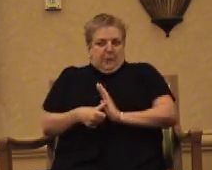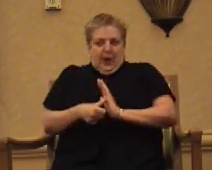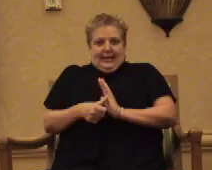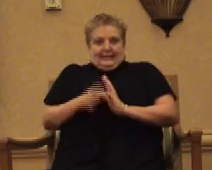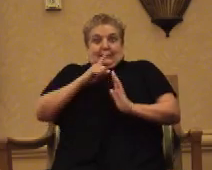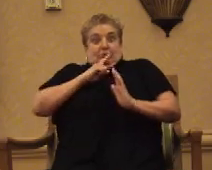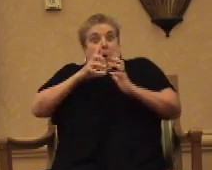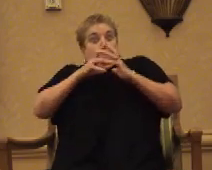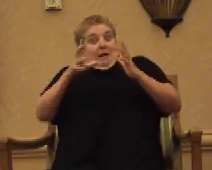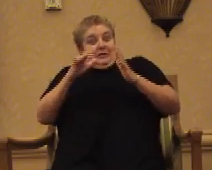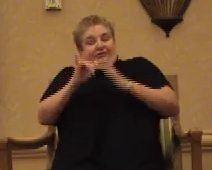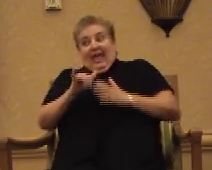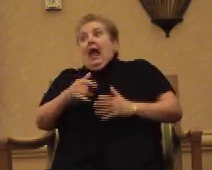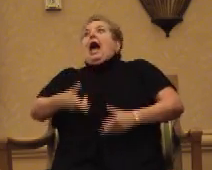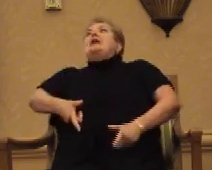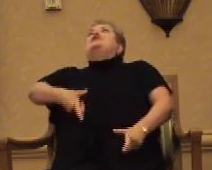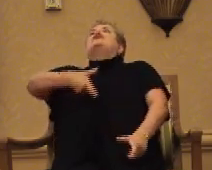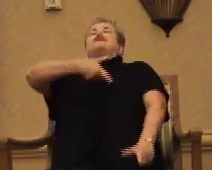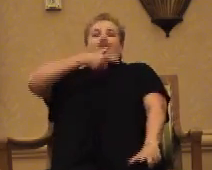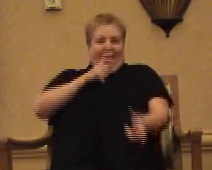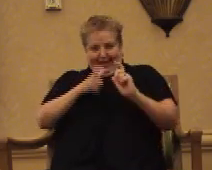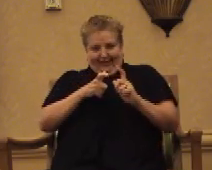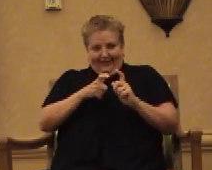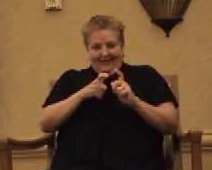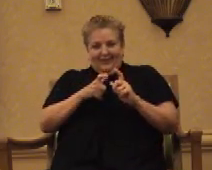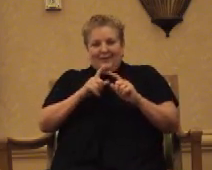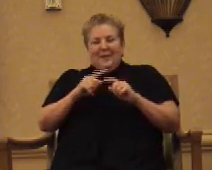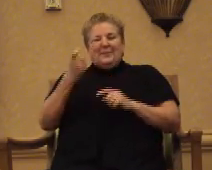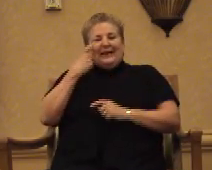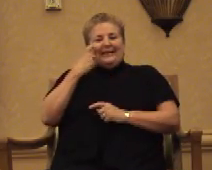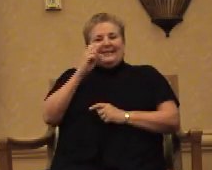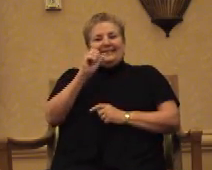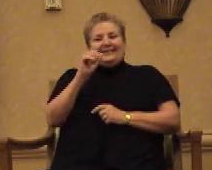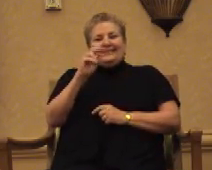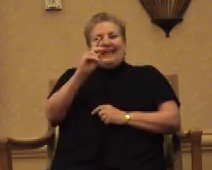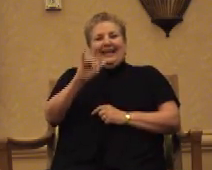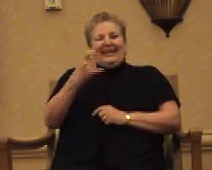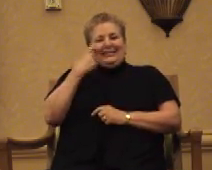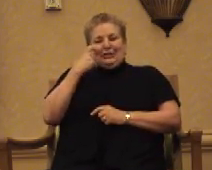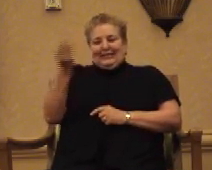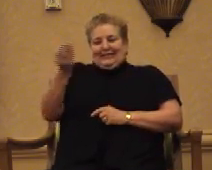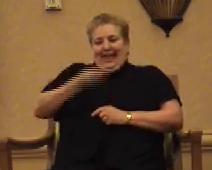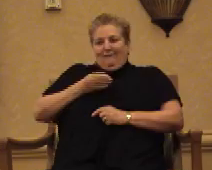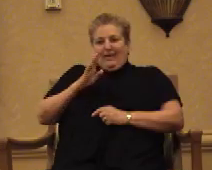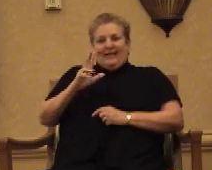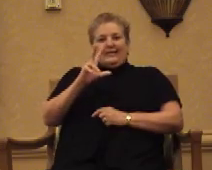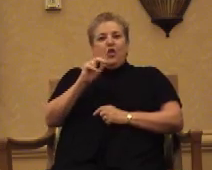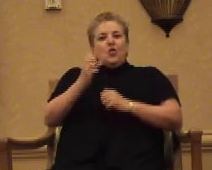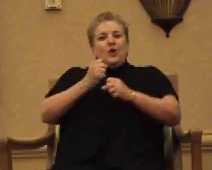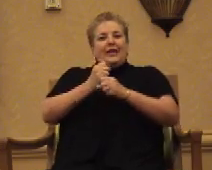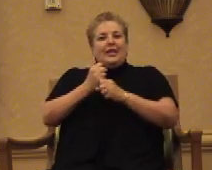drank. But Sandy just gave me his 30-year chip, and it just meant a lot to me. And I'm just